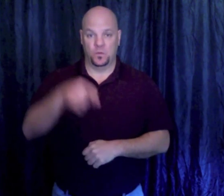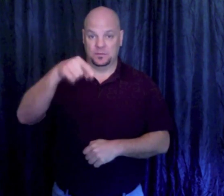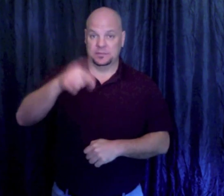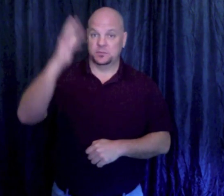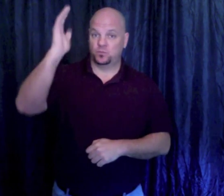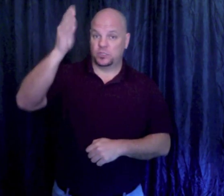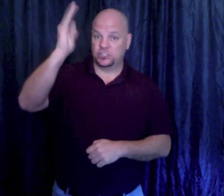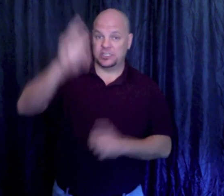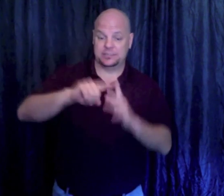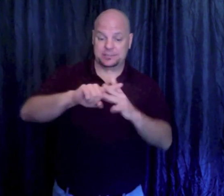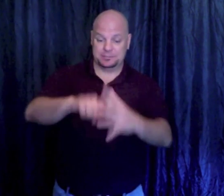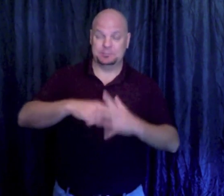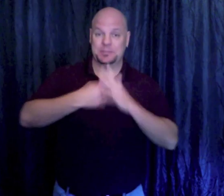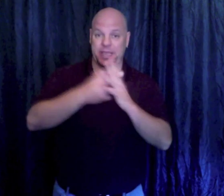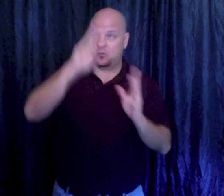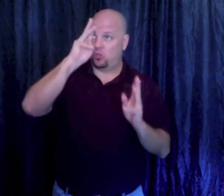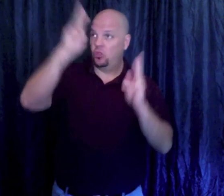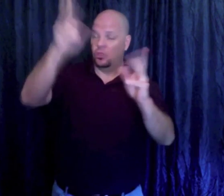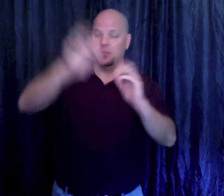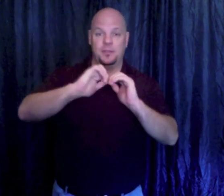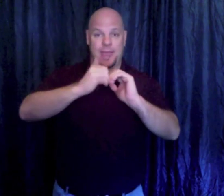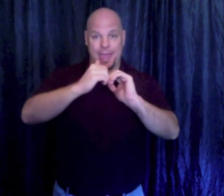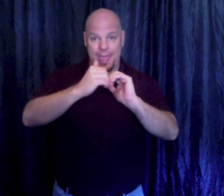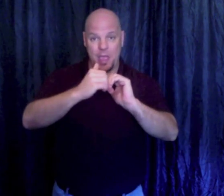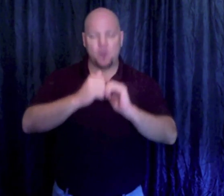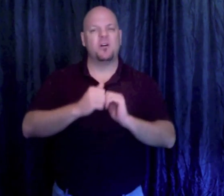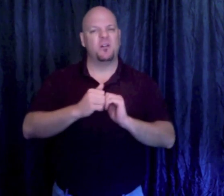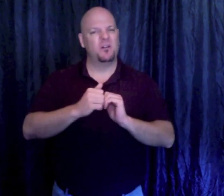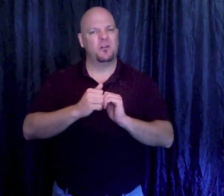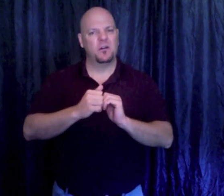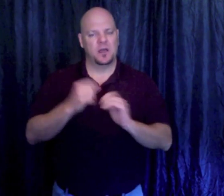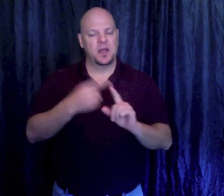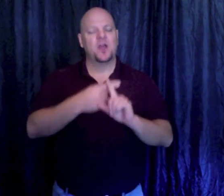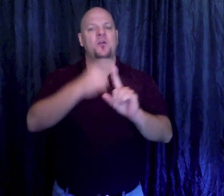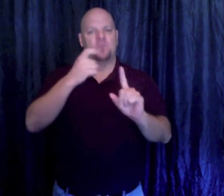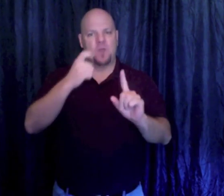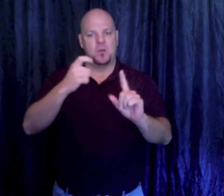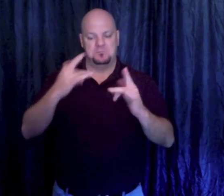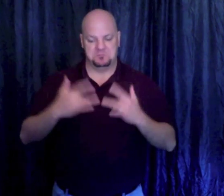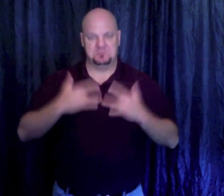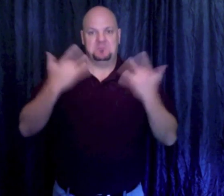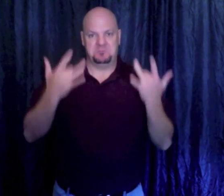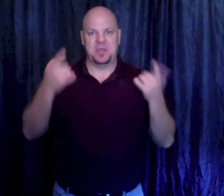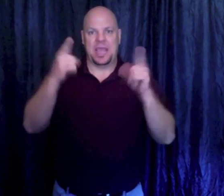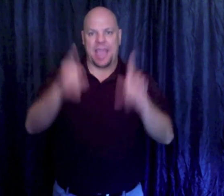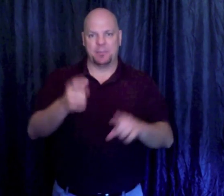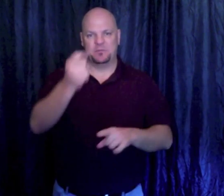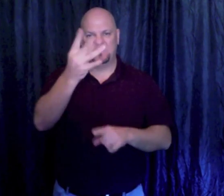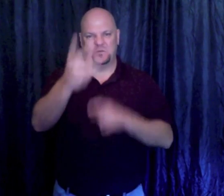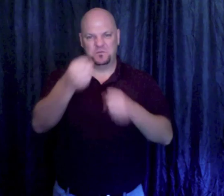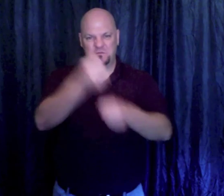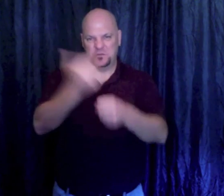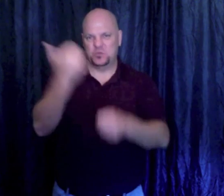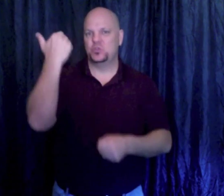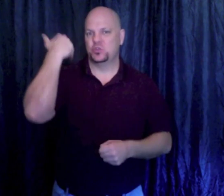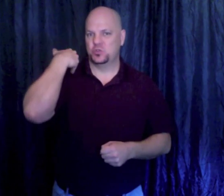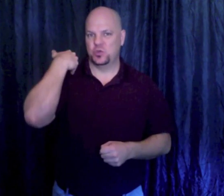presentation, this workshop, comes from an event that took place a number of years ago here where I live in